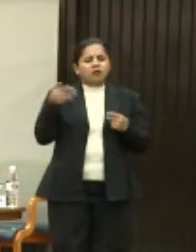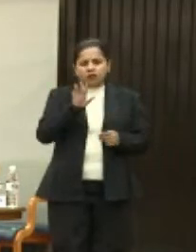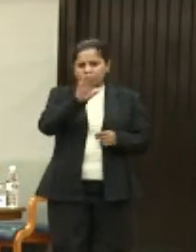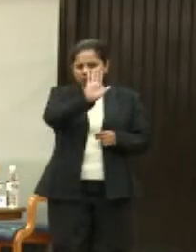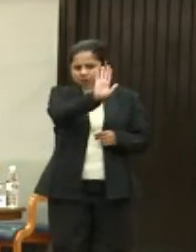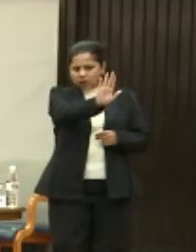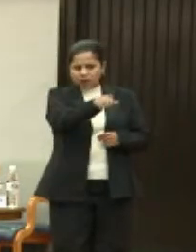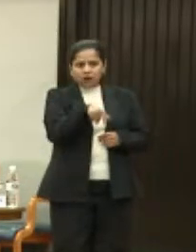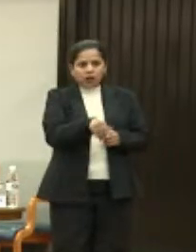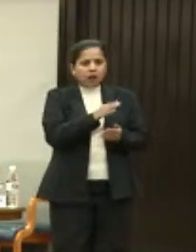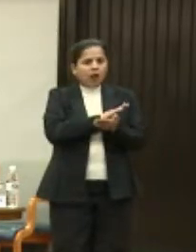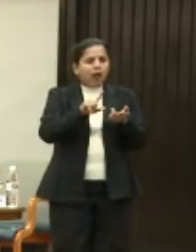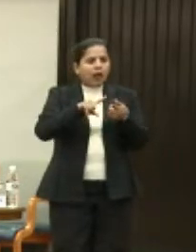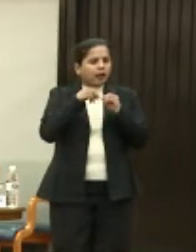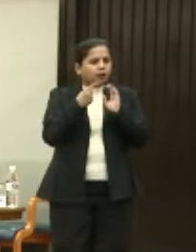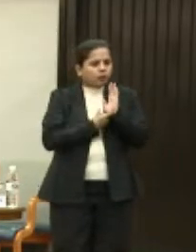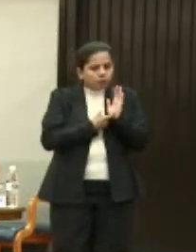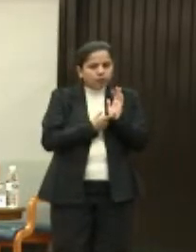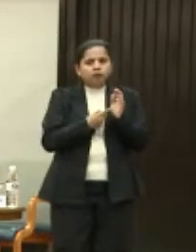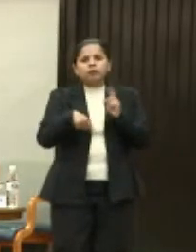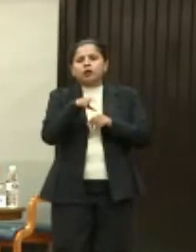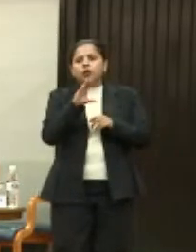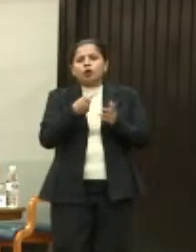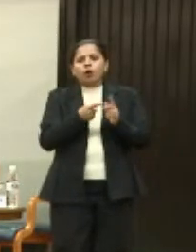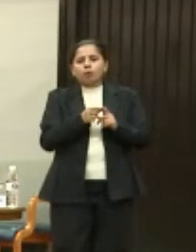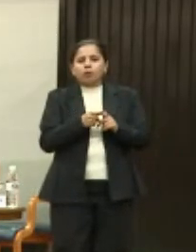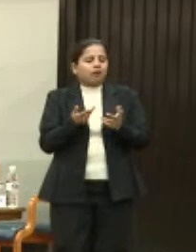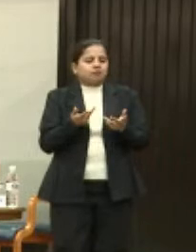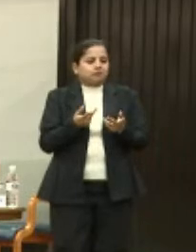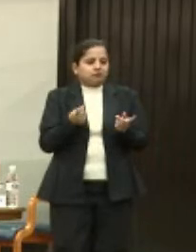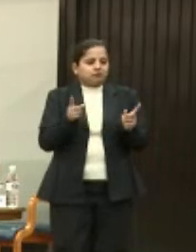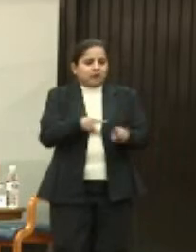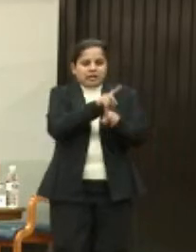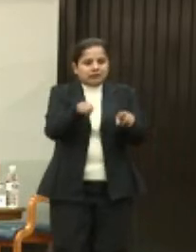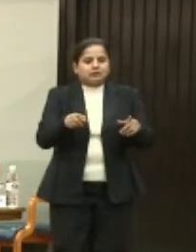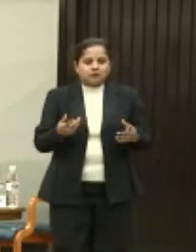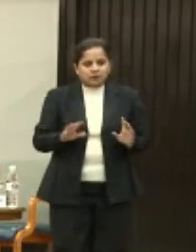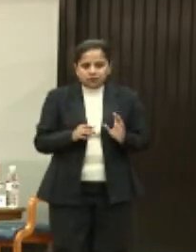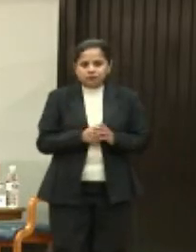habeas corpus, this, that, and the other, and the matter was settled.